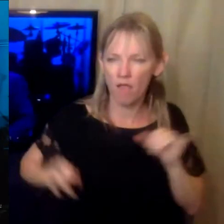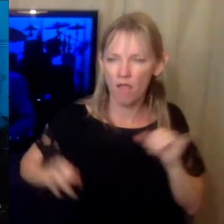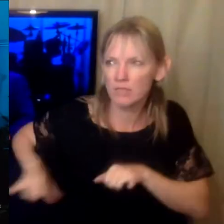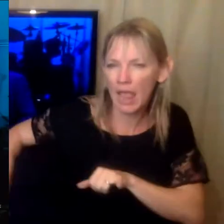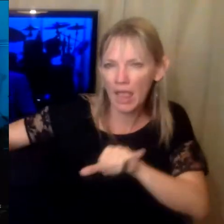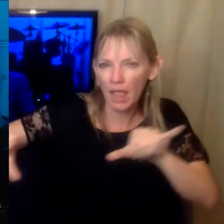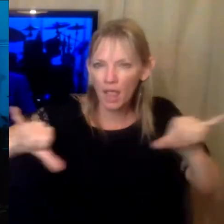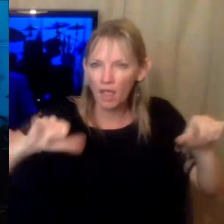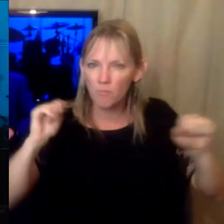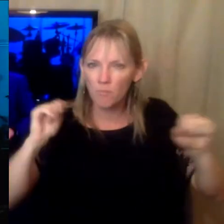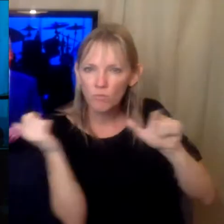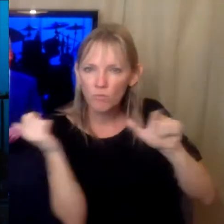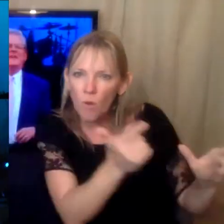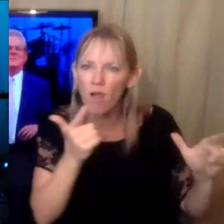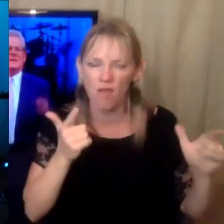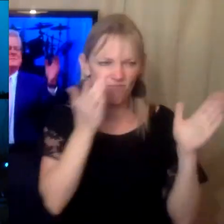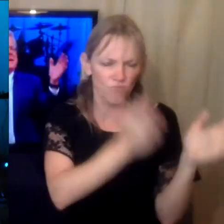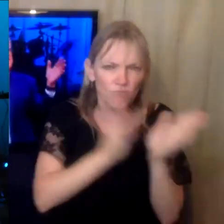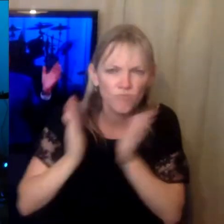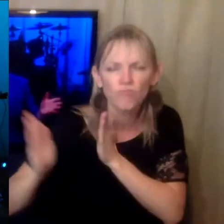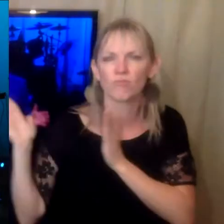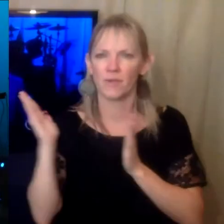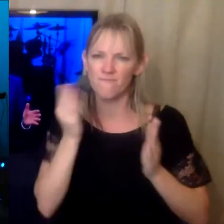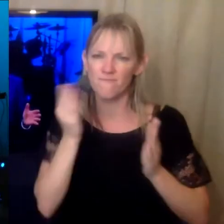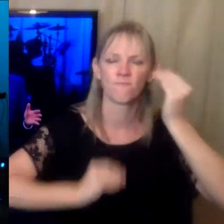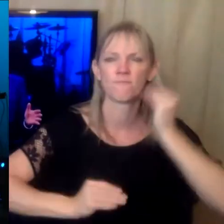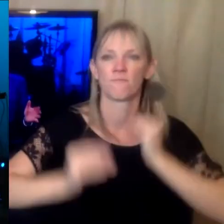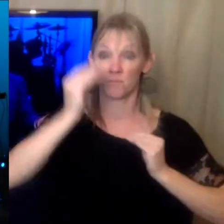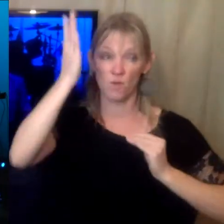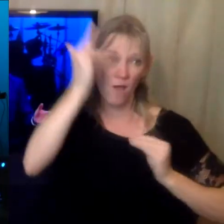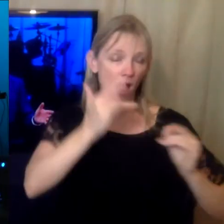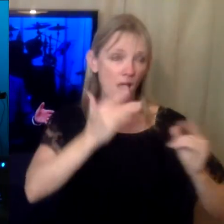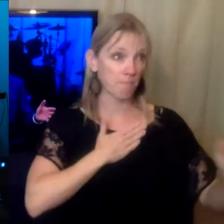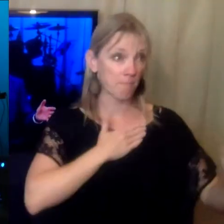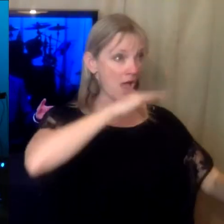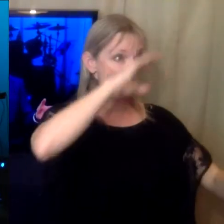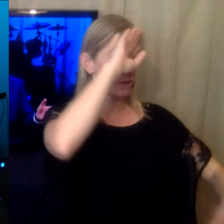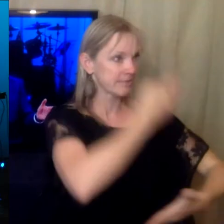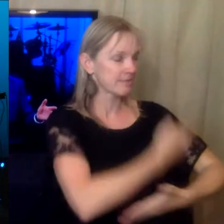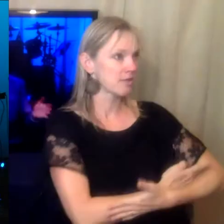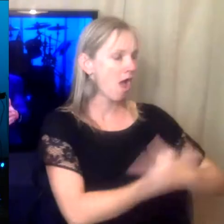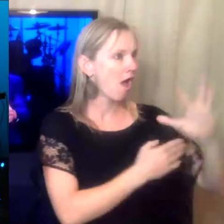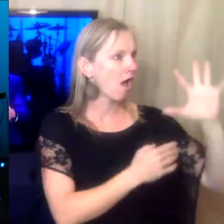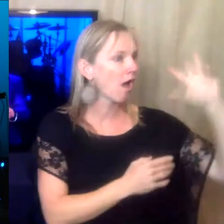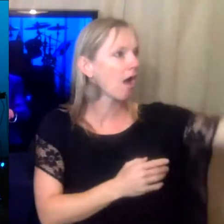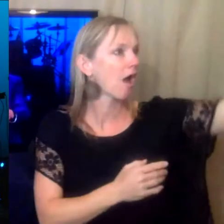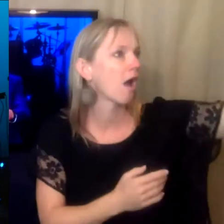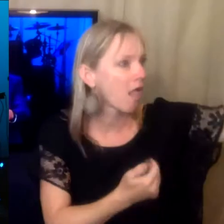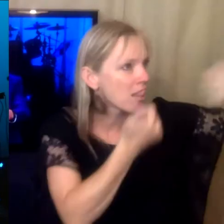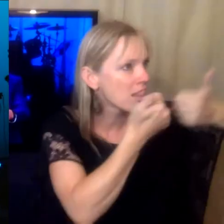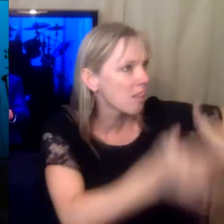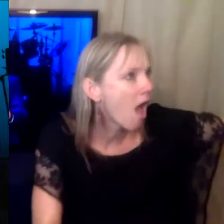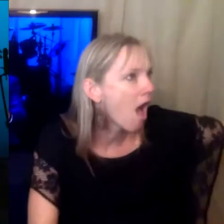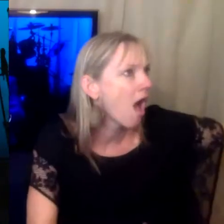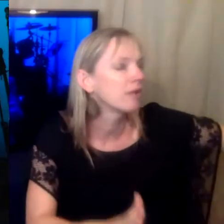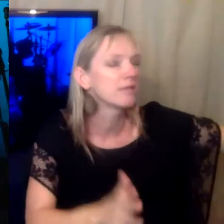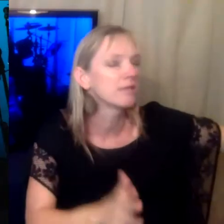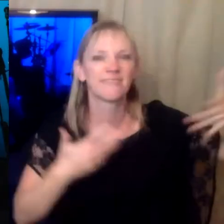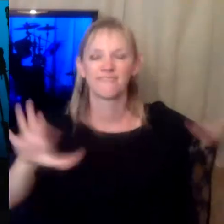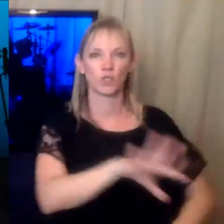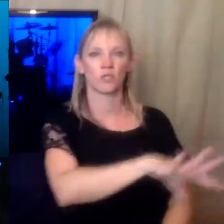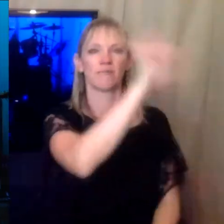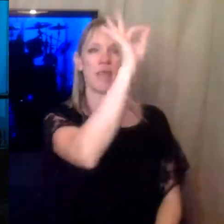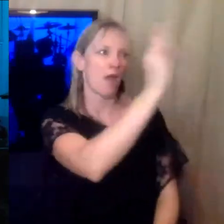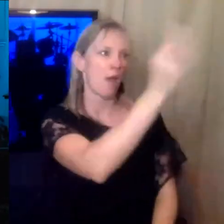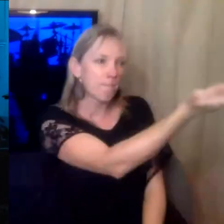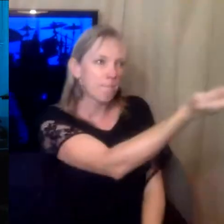are. And prepare the feast because my child who was lost is found. Now